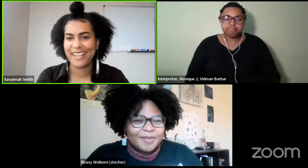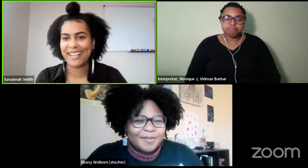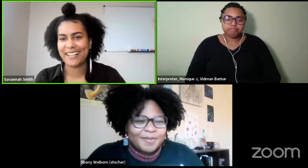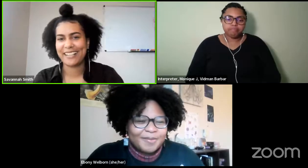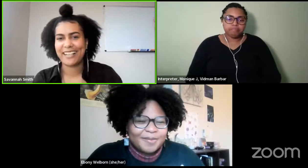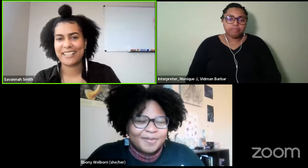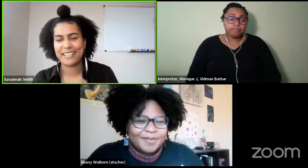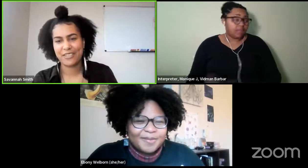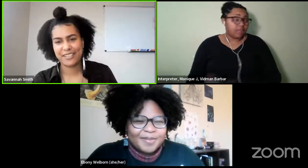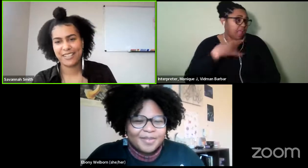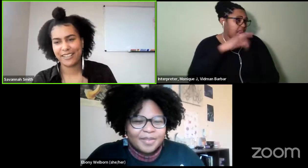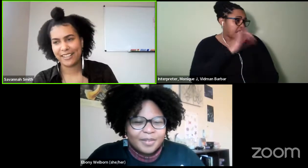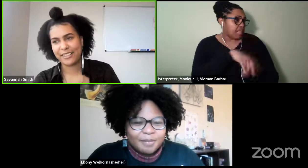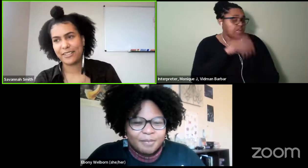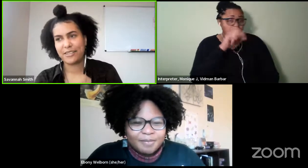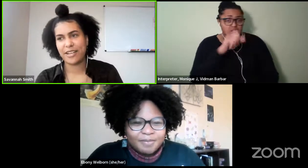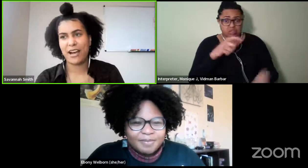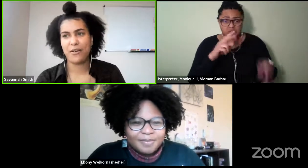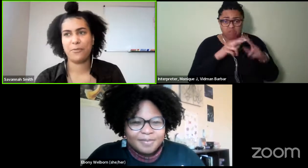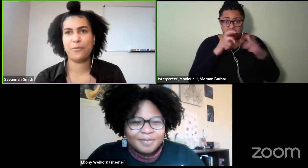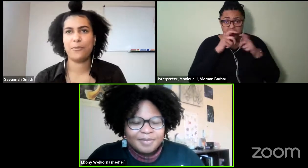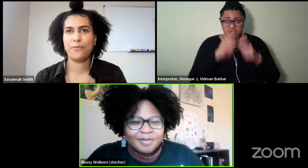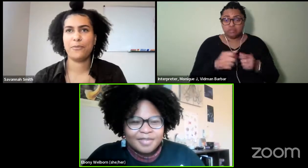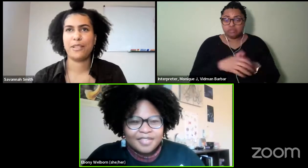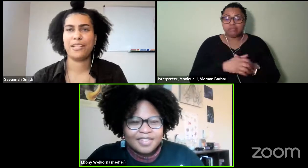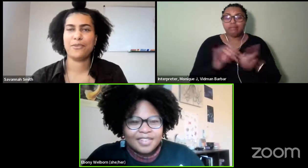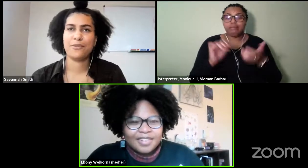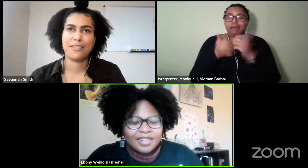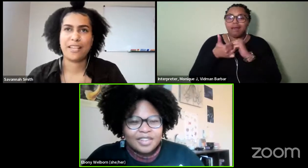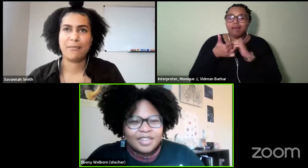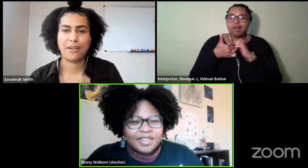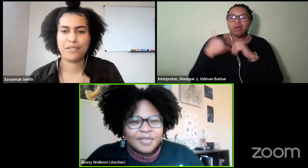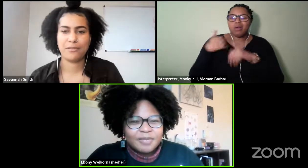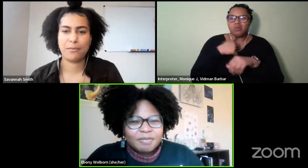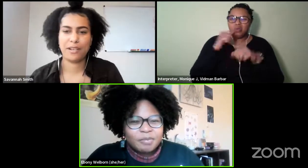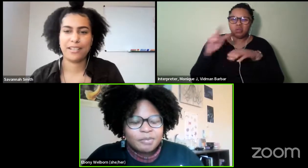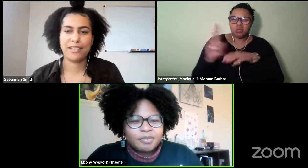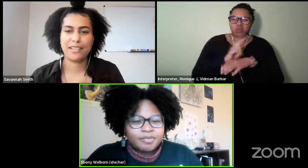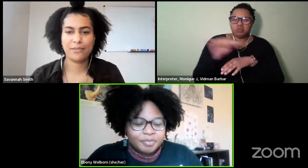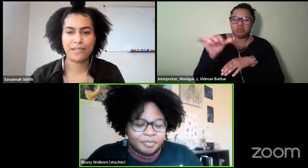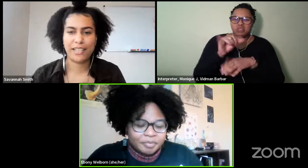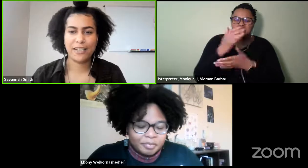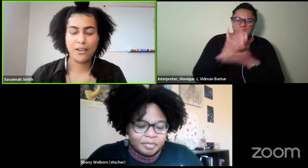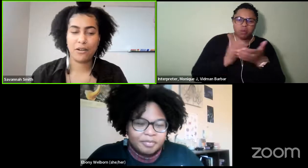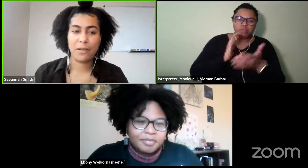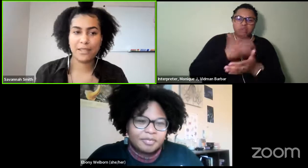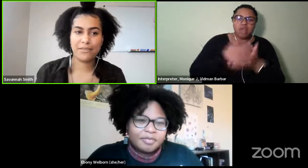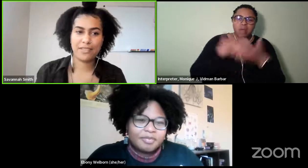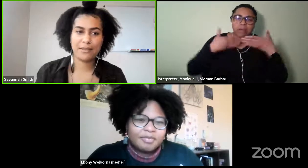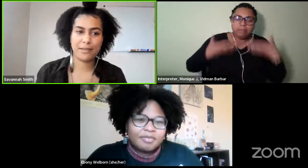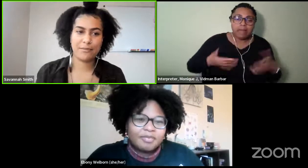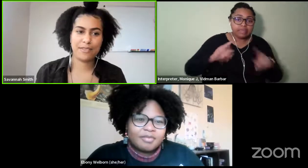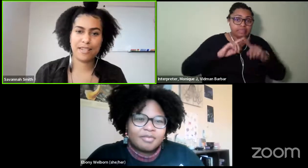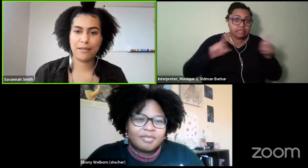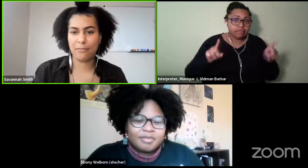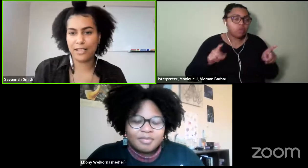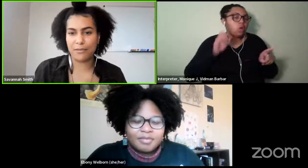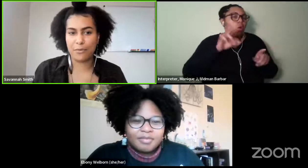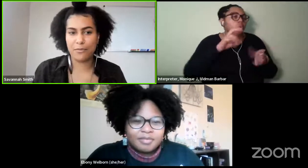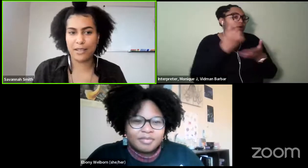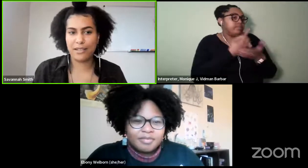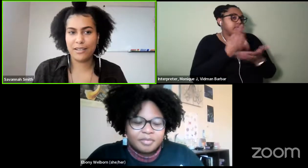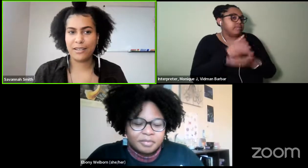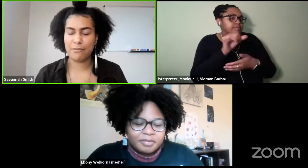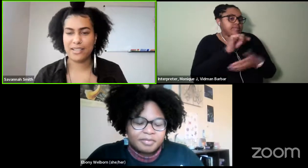I like that. Yeah, it's interesting, like how we could use the same parts of our body differently, or maybe even sometimes the same